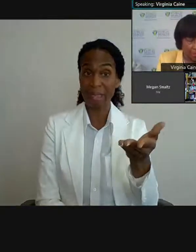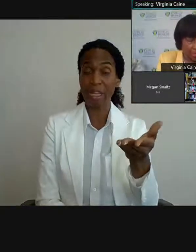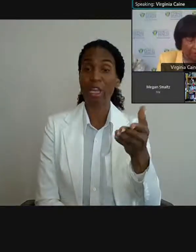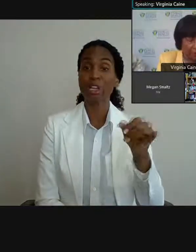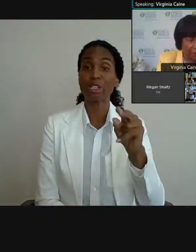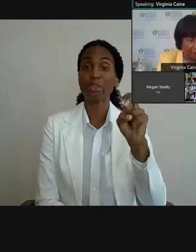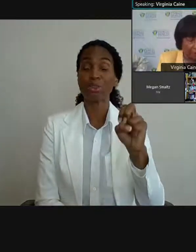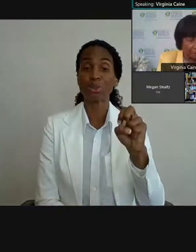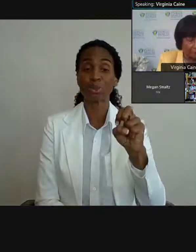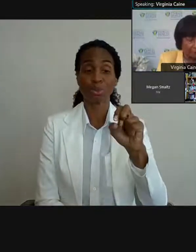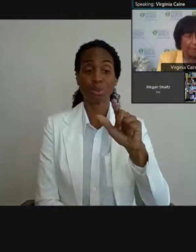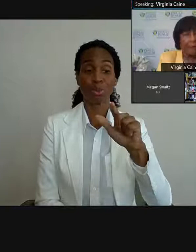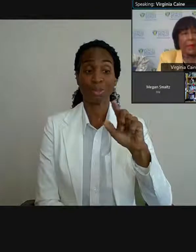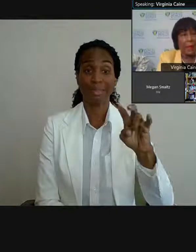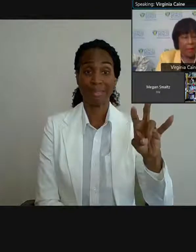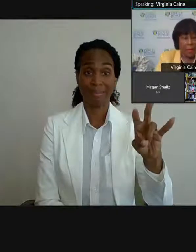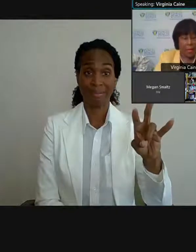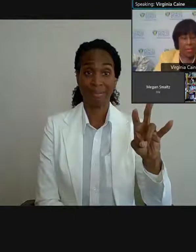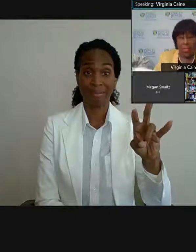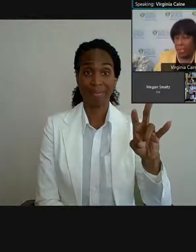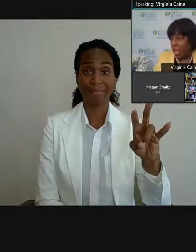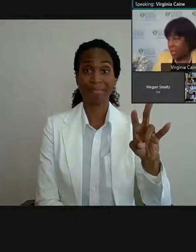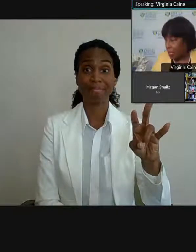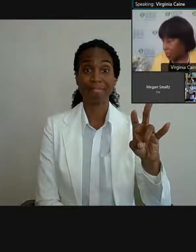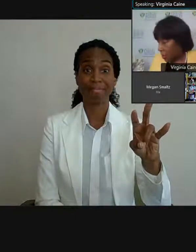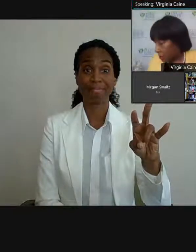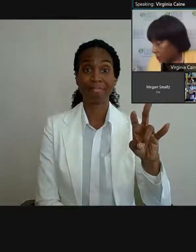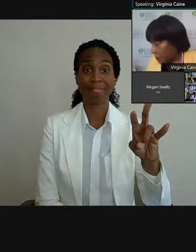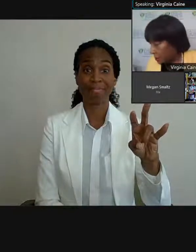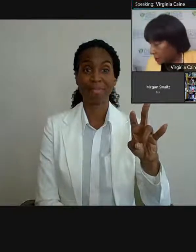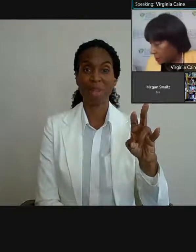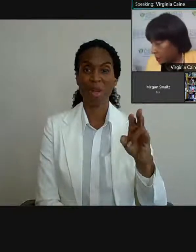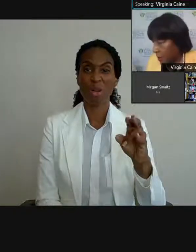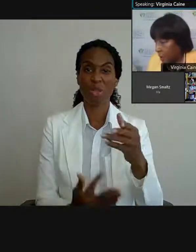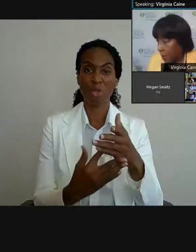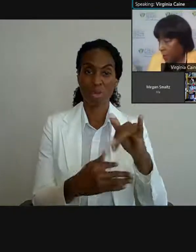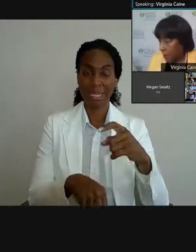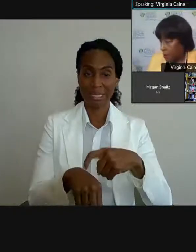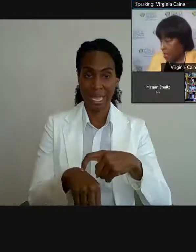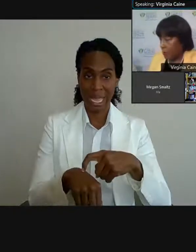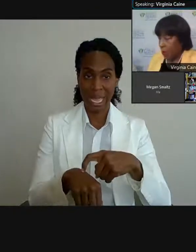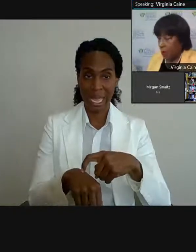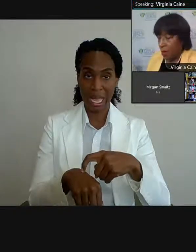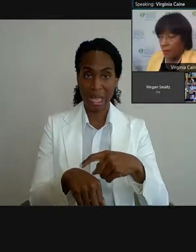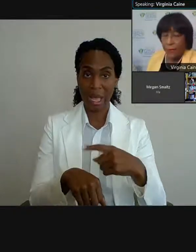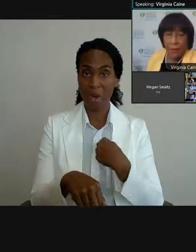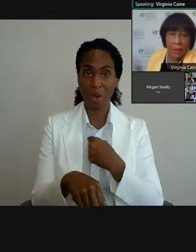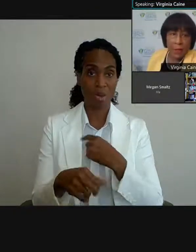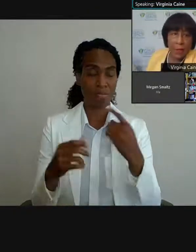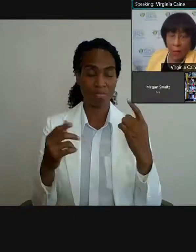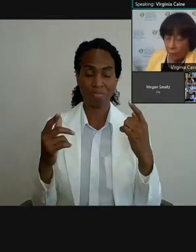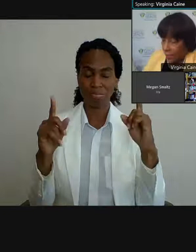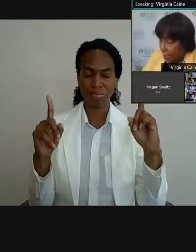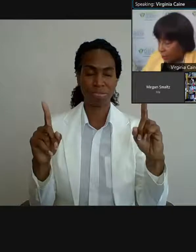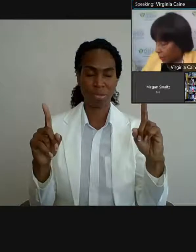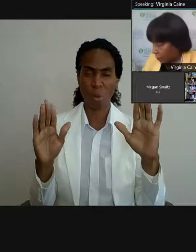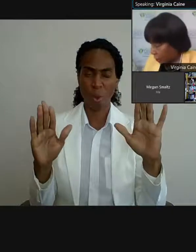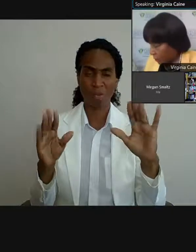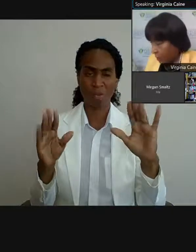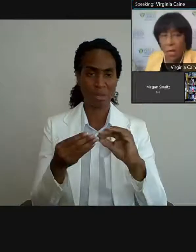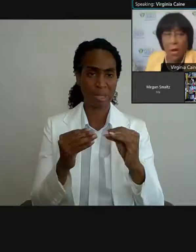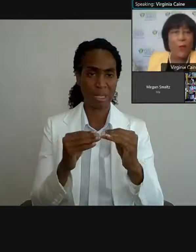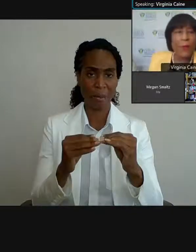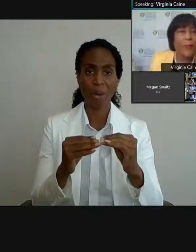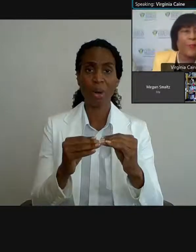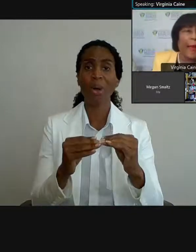the 27th an astonishing number of cases